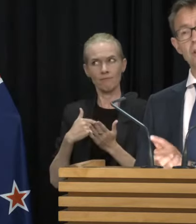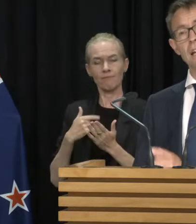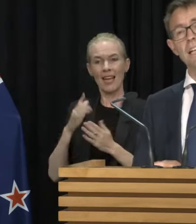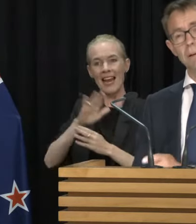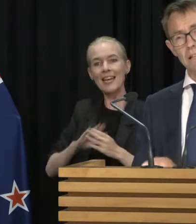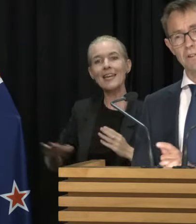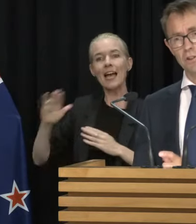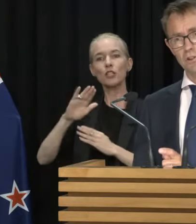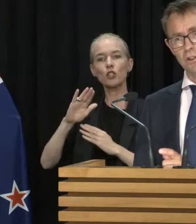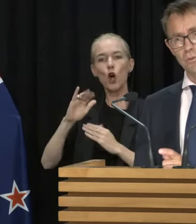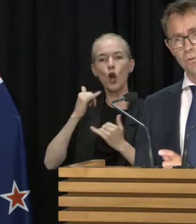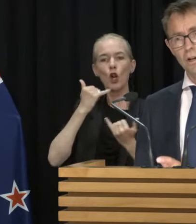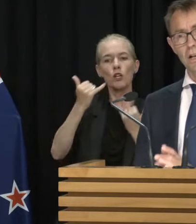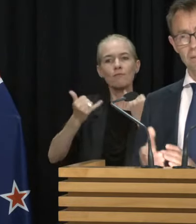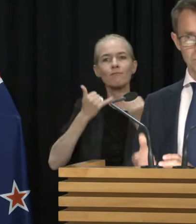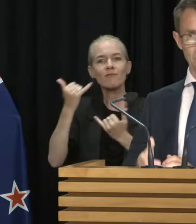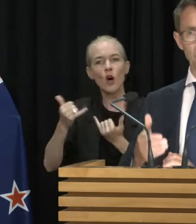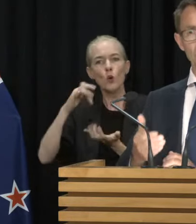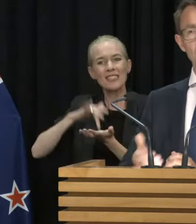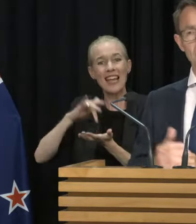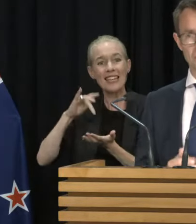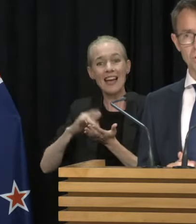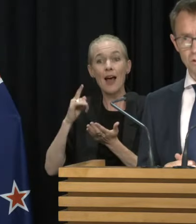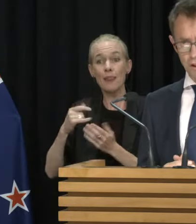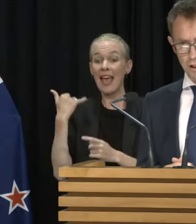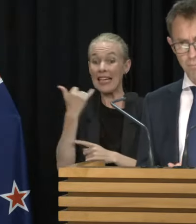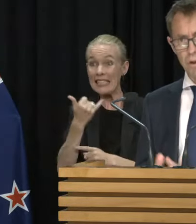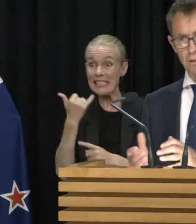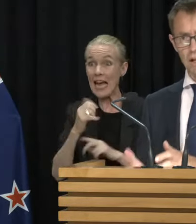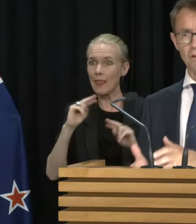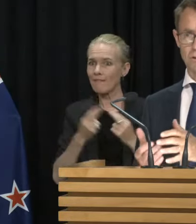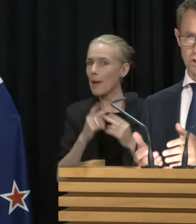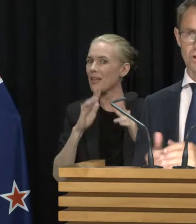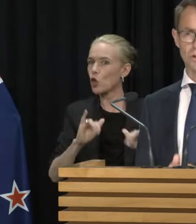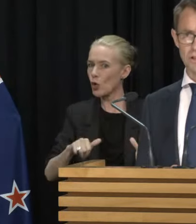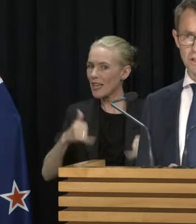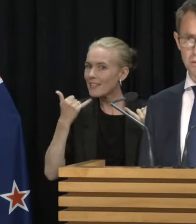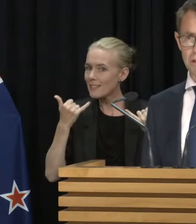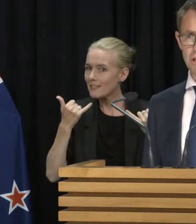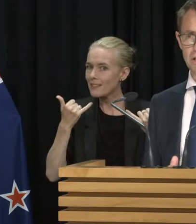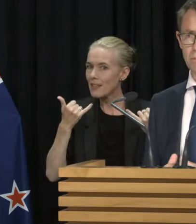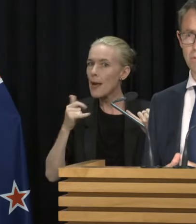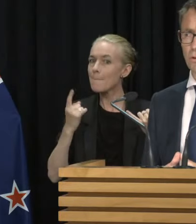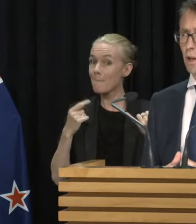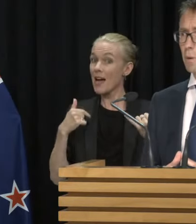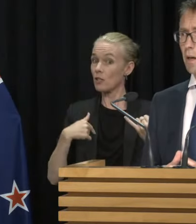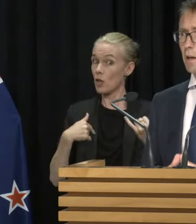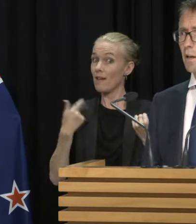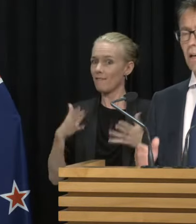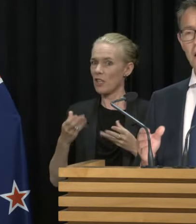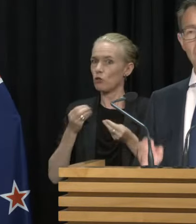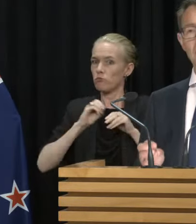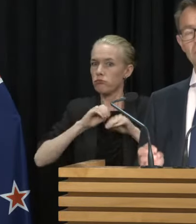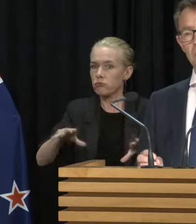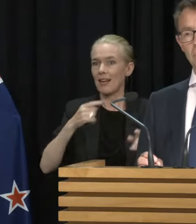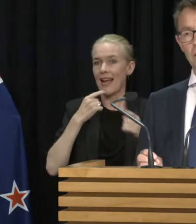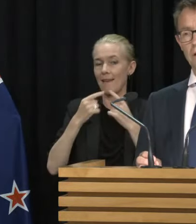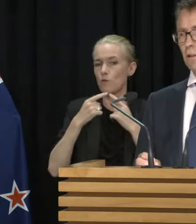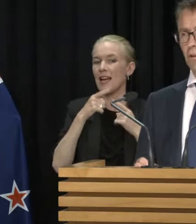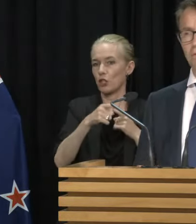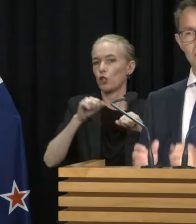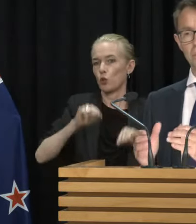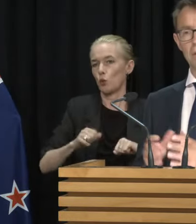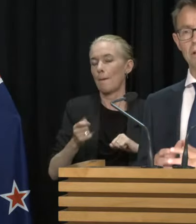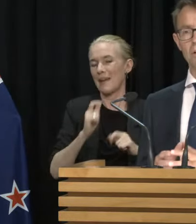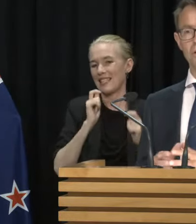Tracing Centre, they had been unsuccessful, but of course the message was there that students needed to be tested before going back. They have now